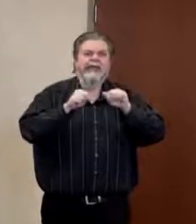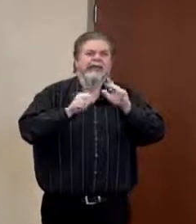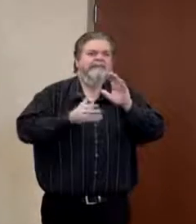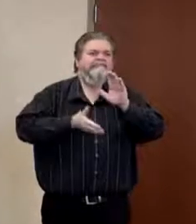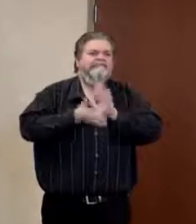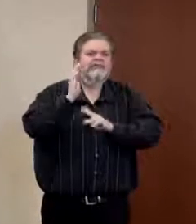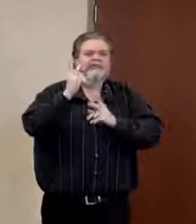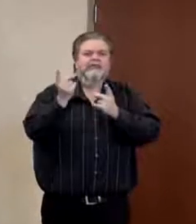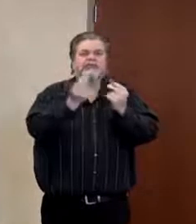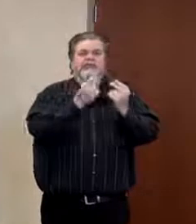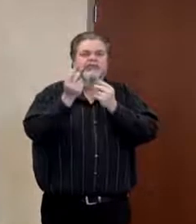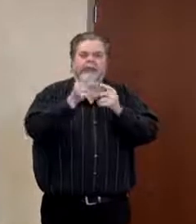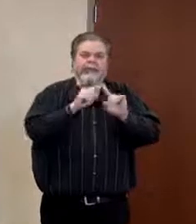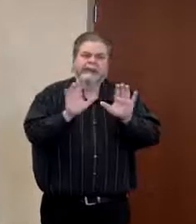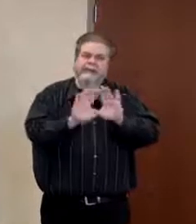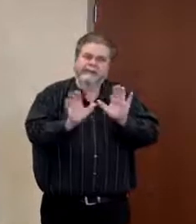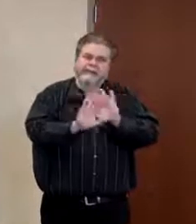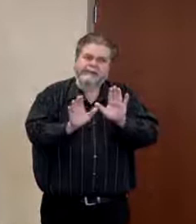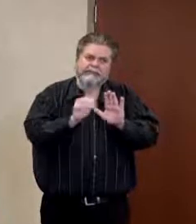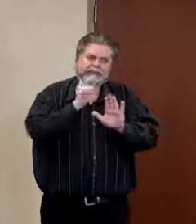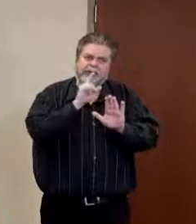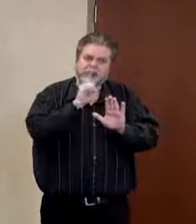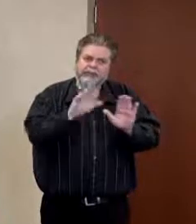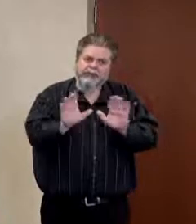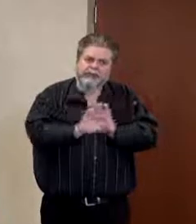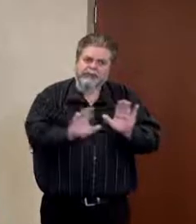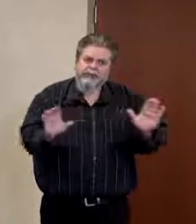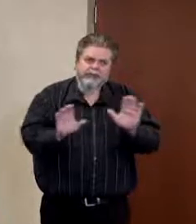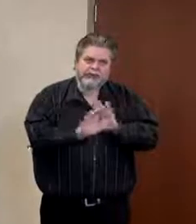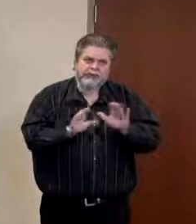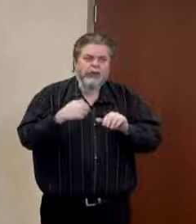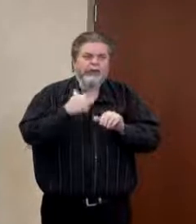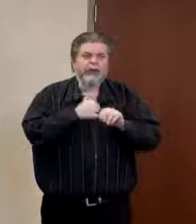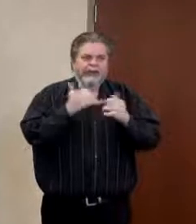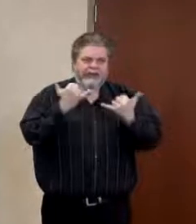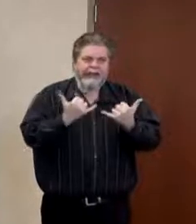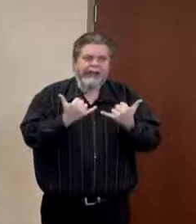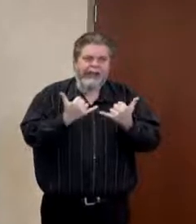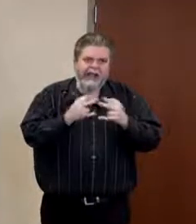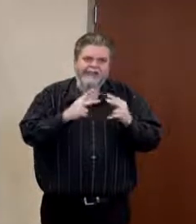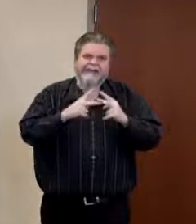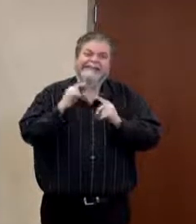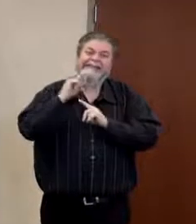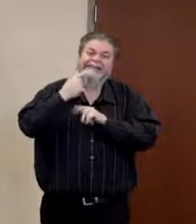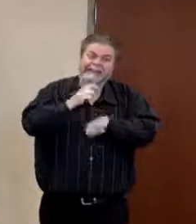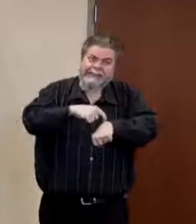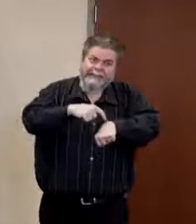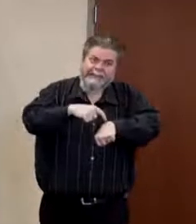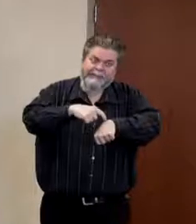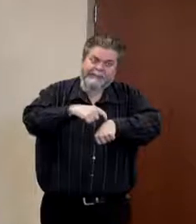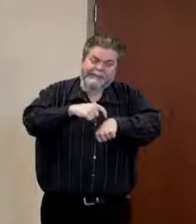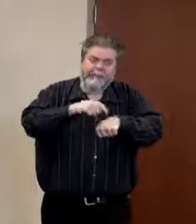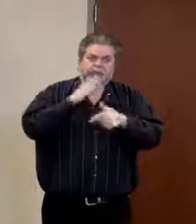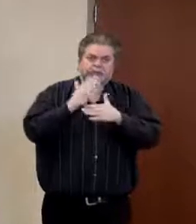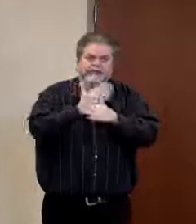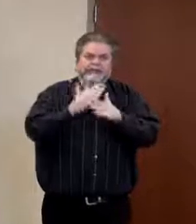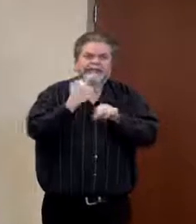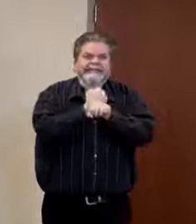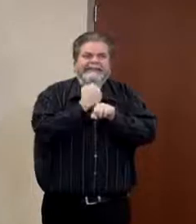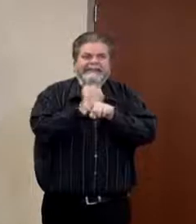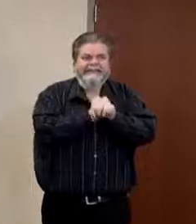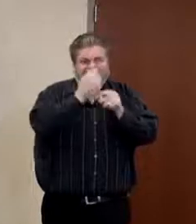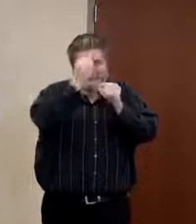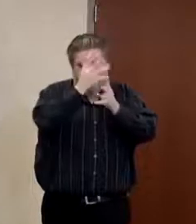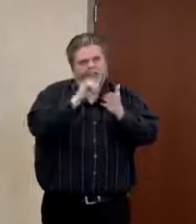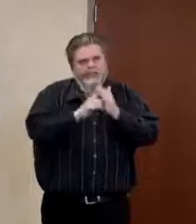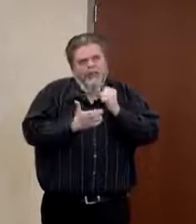That's not even close. Not even close. Now we're actually in crunch time right now. And I want to share some information that kind of